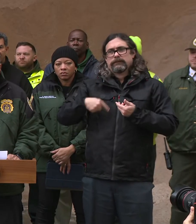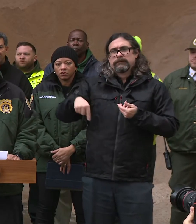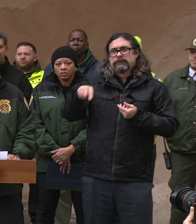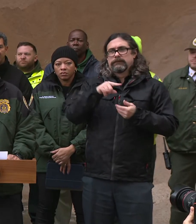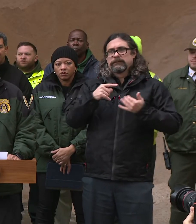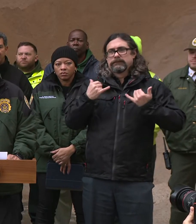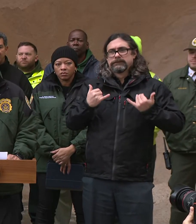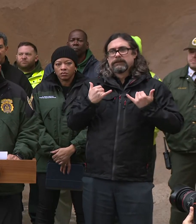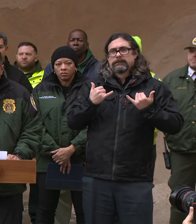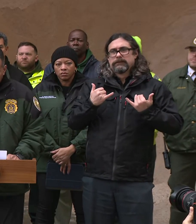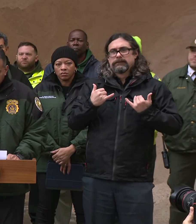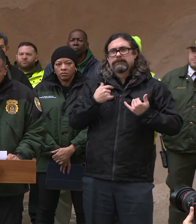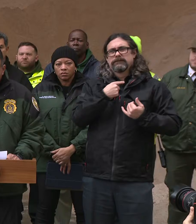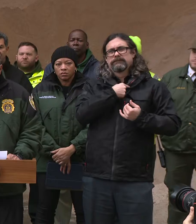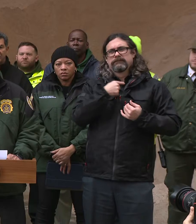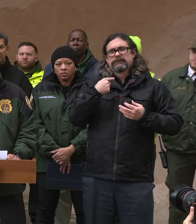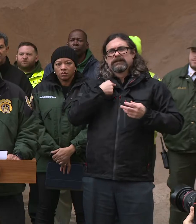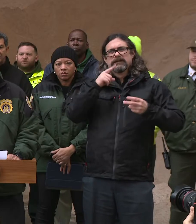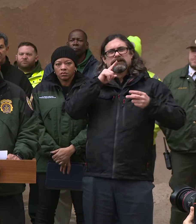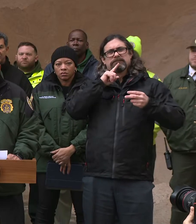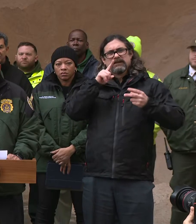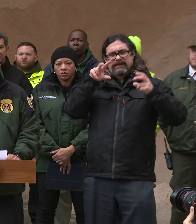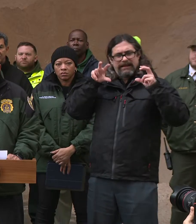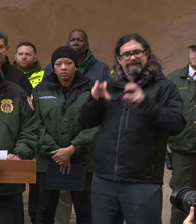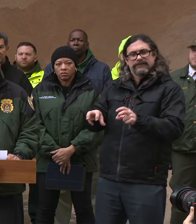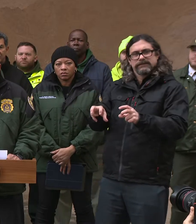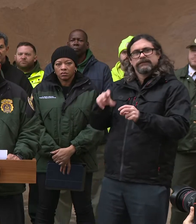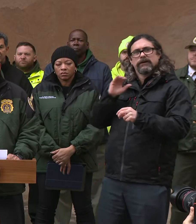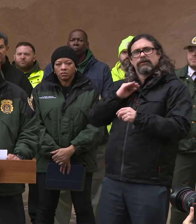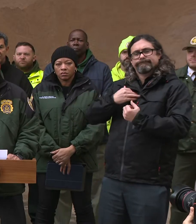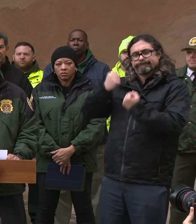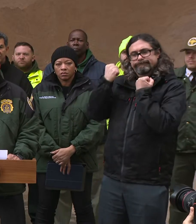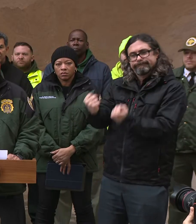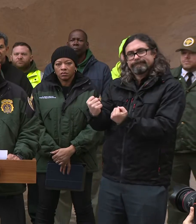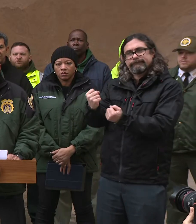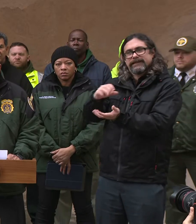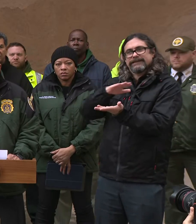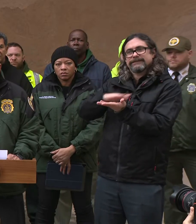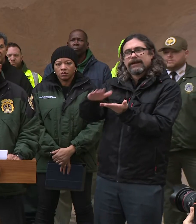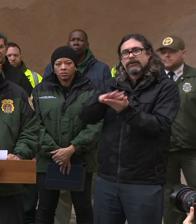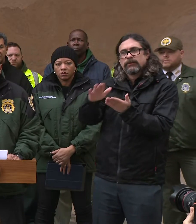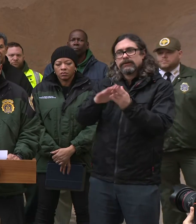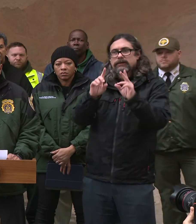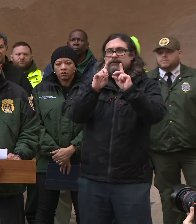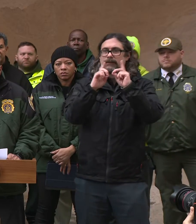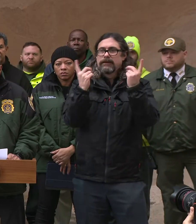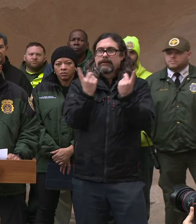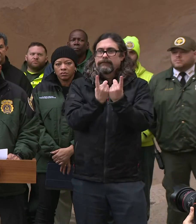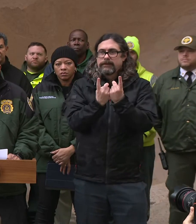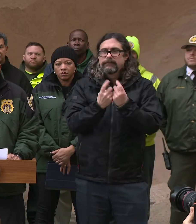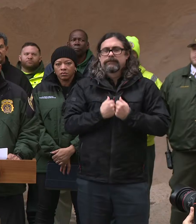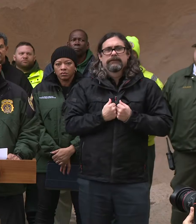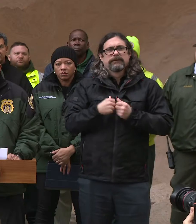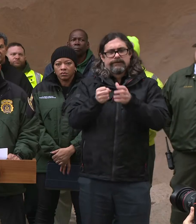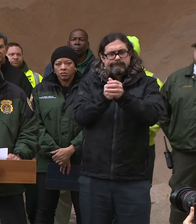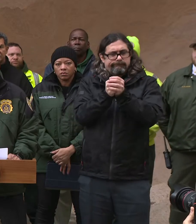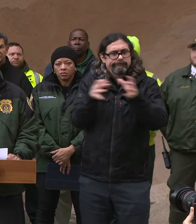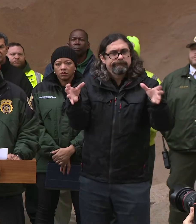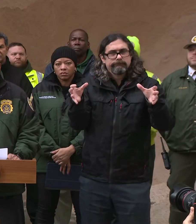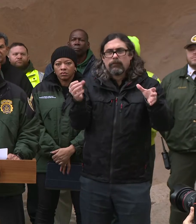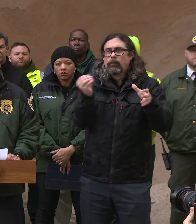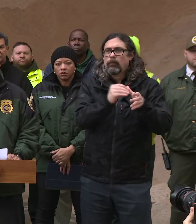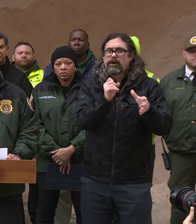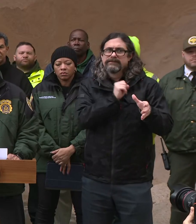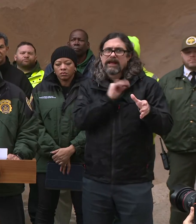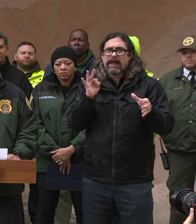department. Thanks to your leadership, we have more personnel, equipment, and technology for snow fighting than at any other point in my